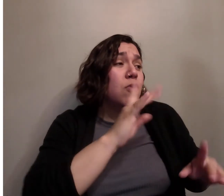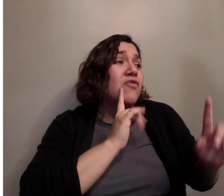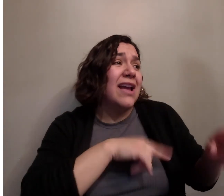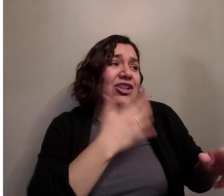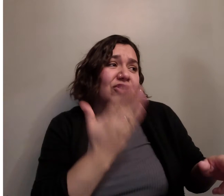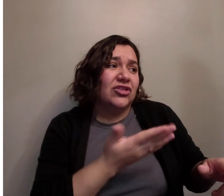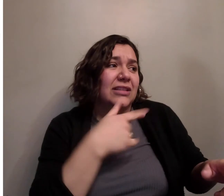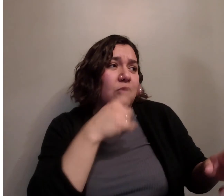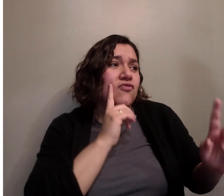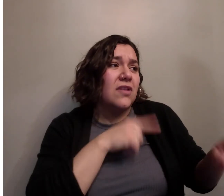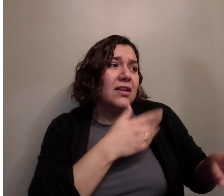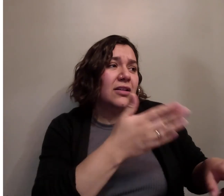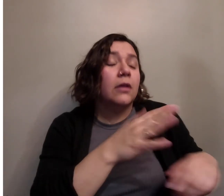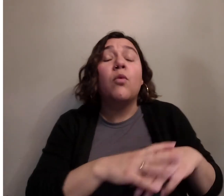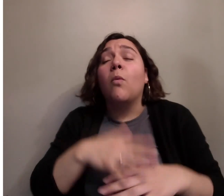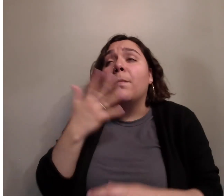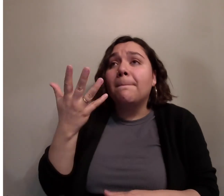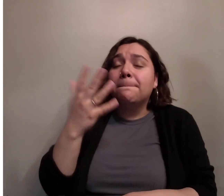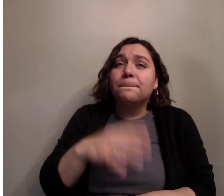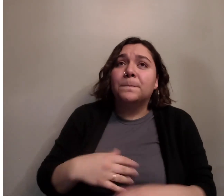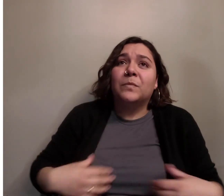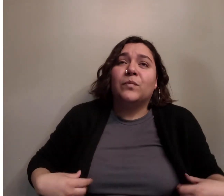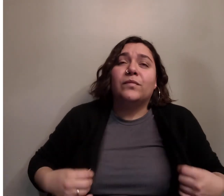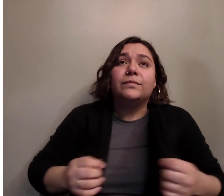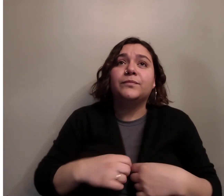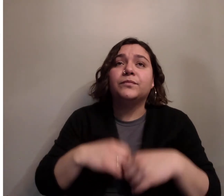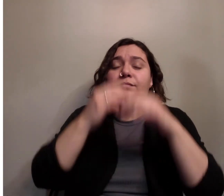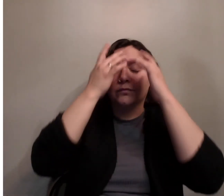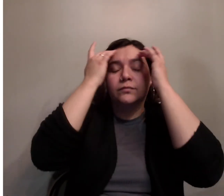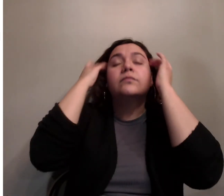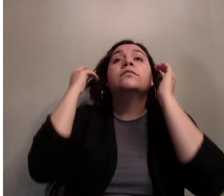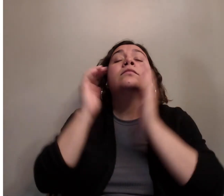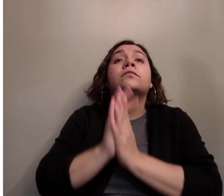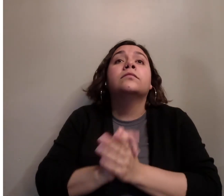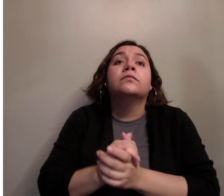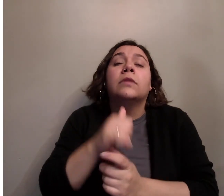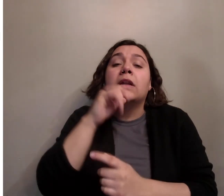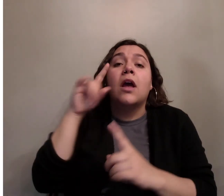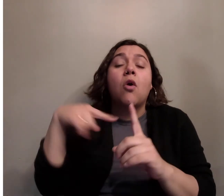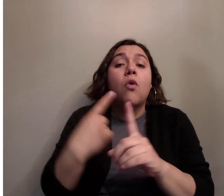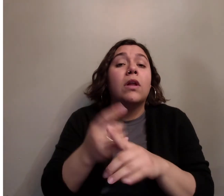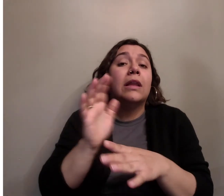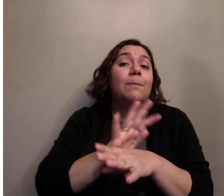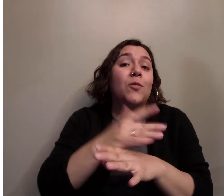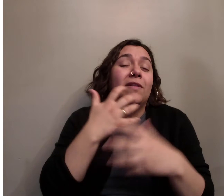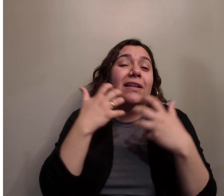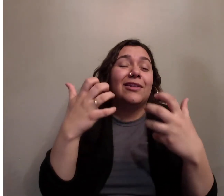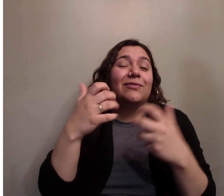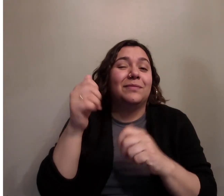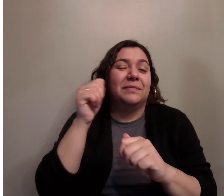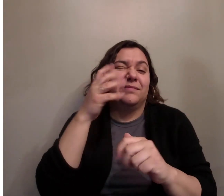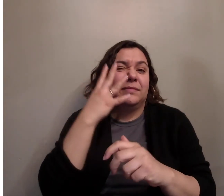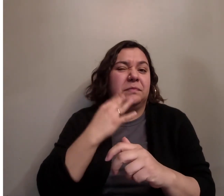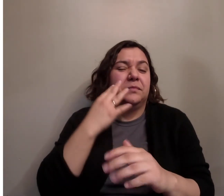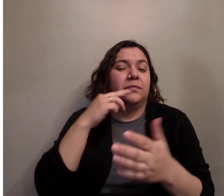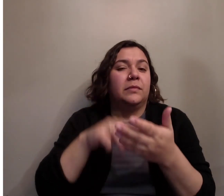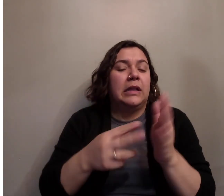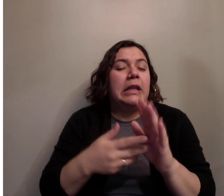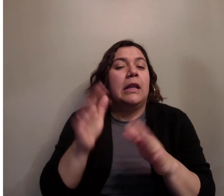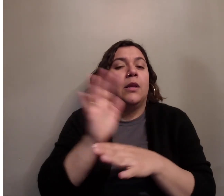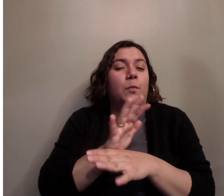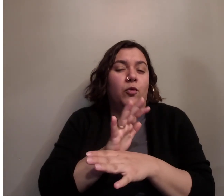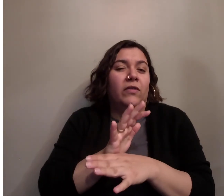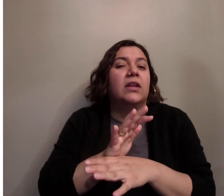me about, even your reaction here. Well, it's not even just the movie theater experience. It's